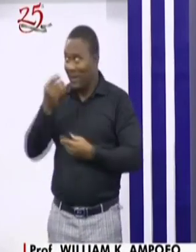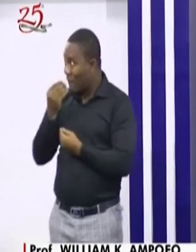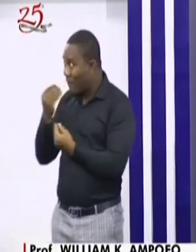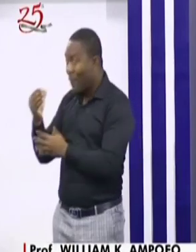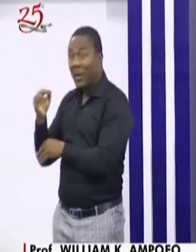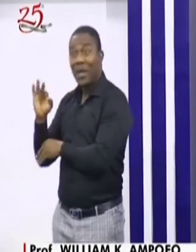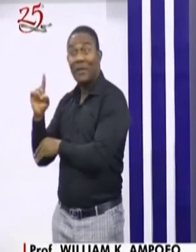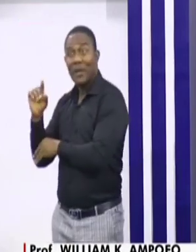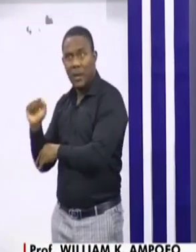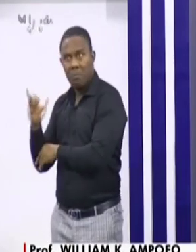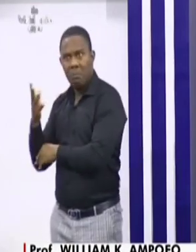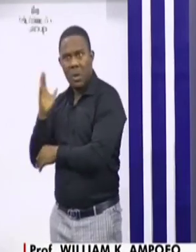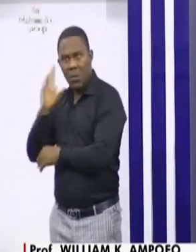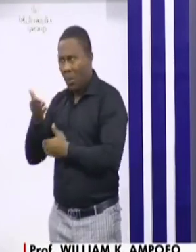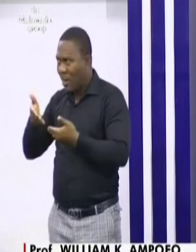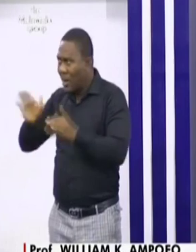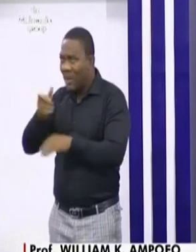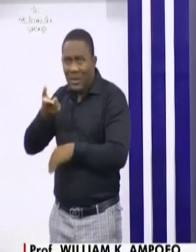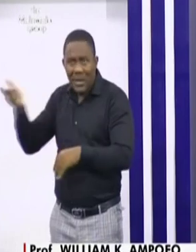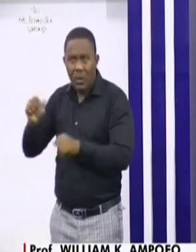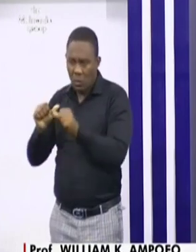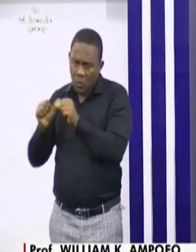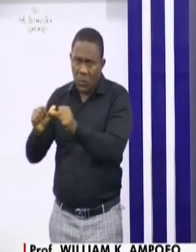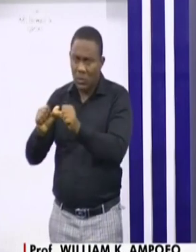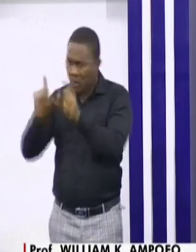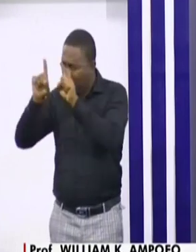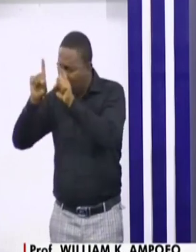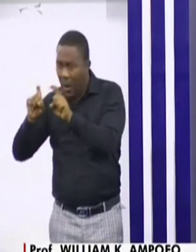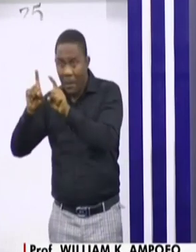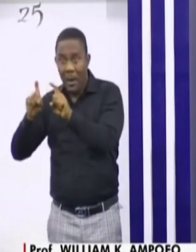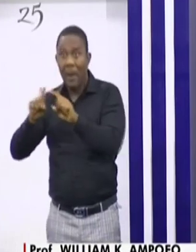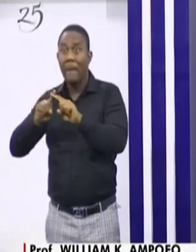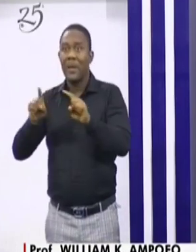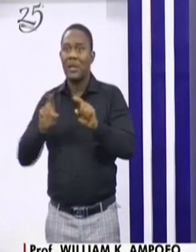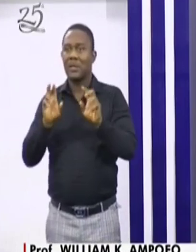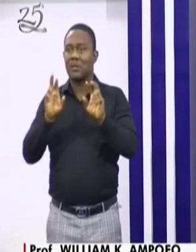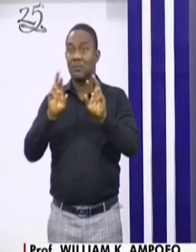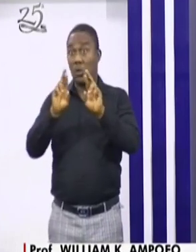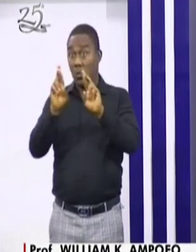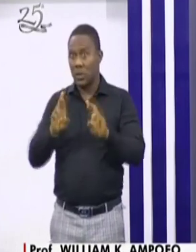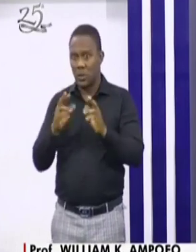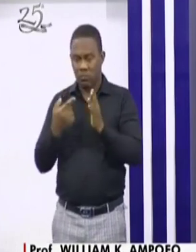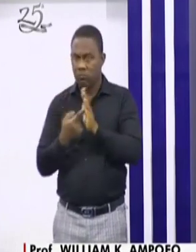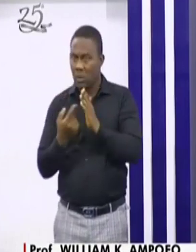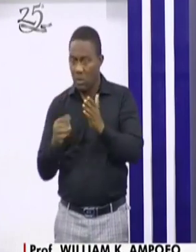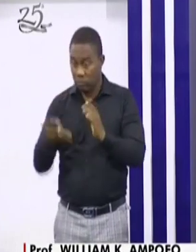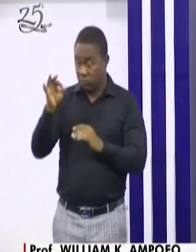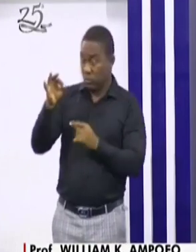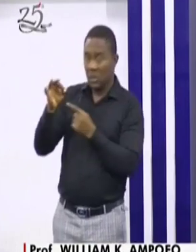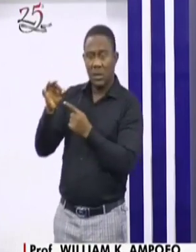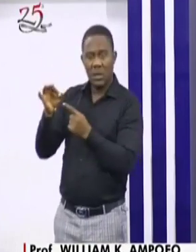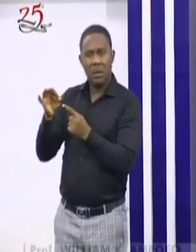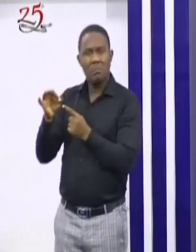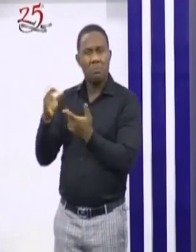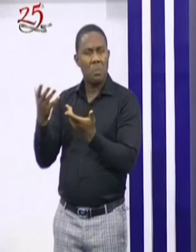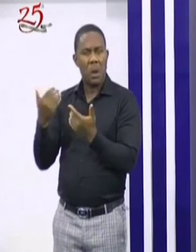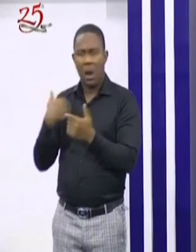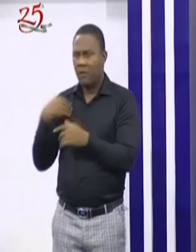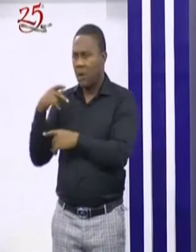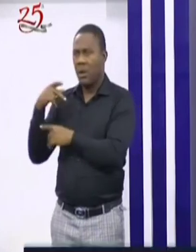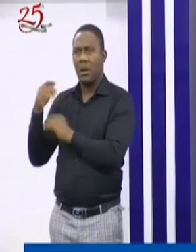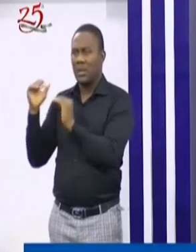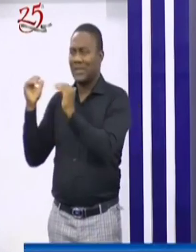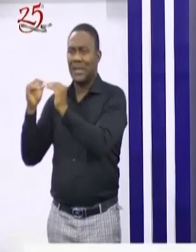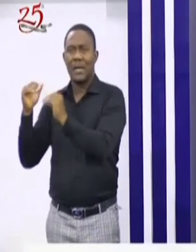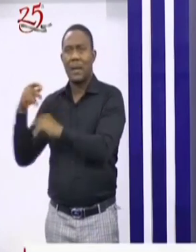enable us to do more testing, but the results will be in combination with what we call the PCR, so that we